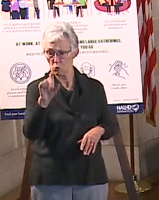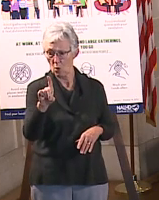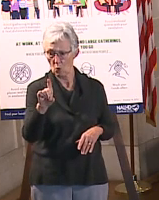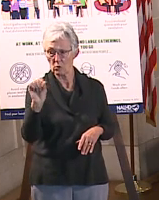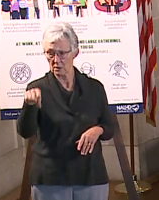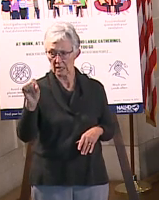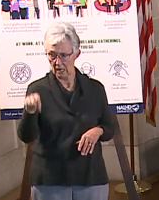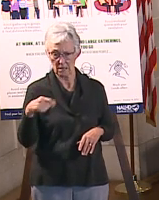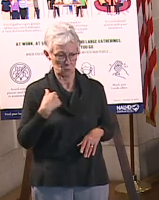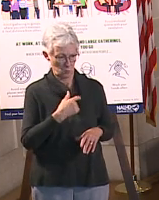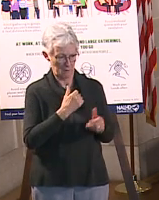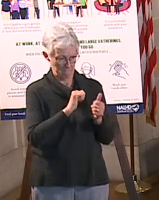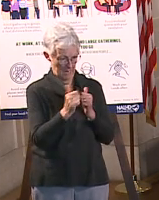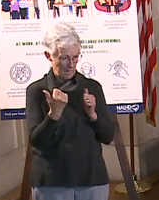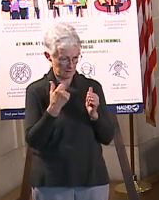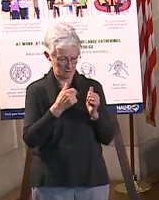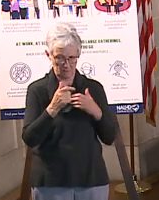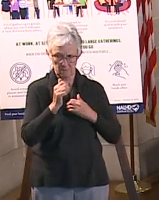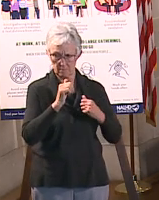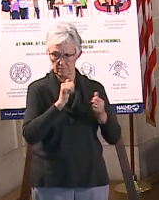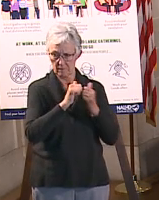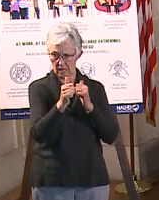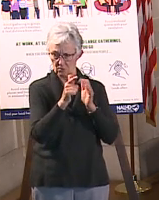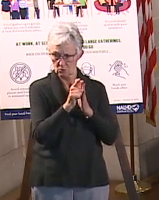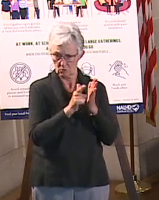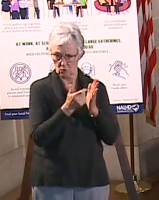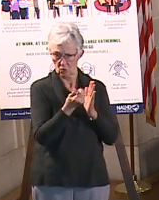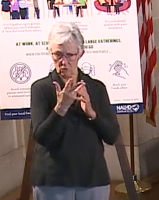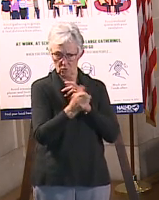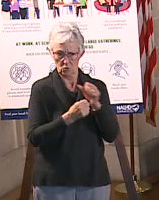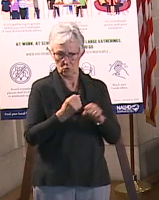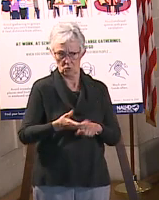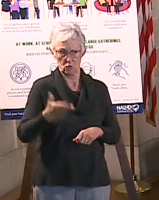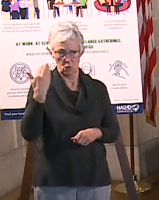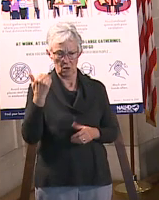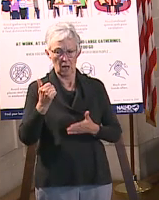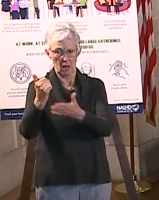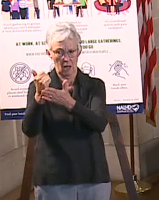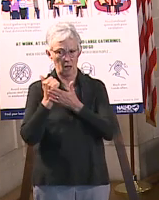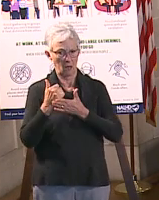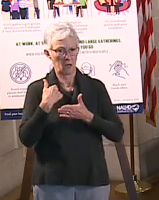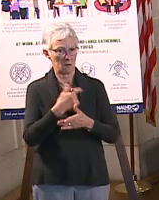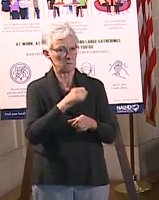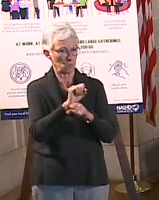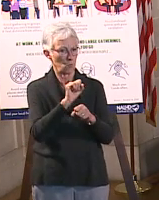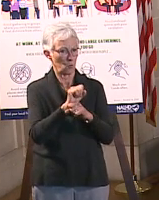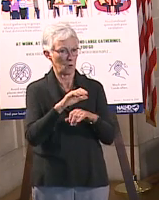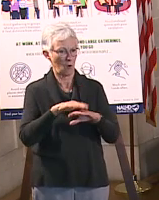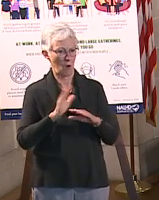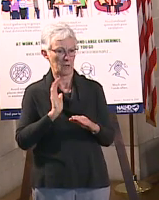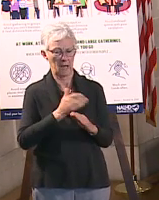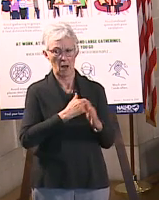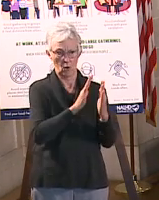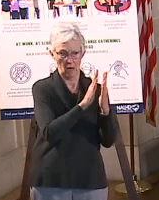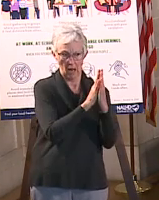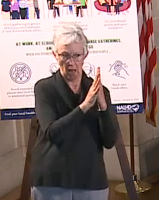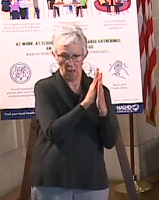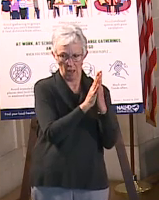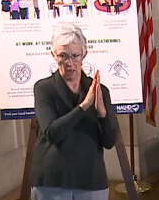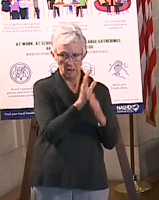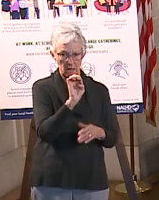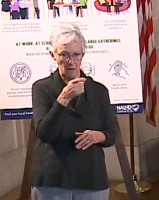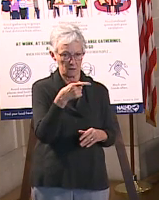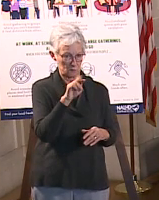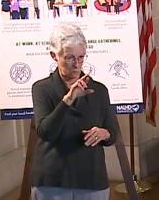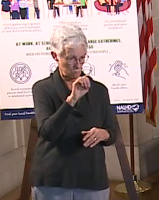Act a couple of years ago, which is helping us accelerate the work on our expressways. That's the way we should approach it.